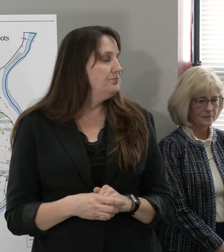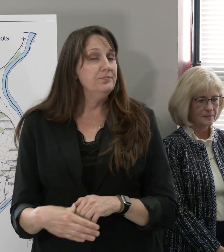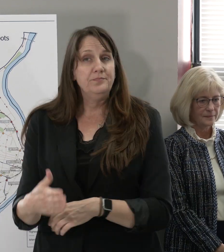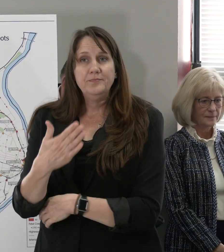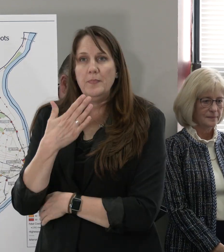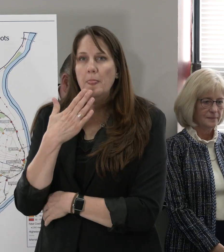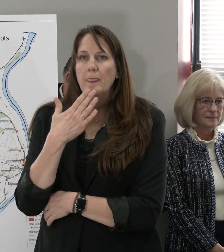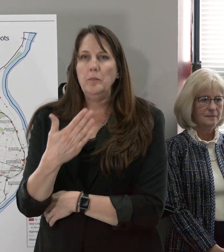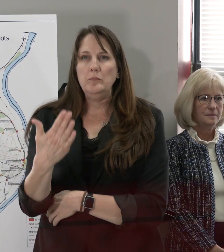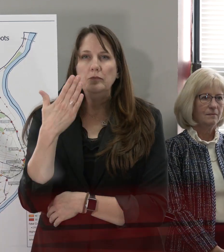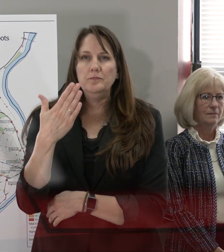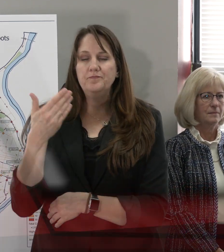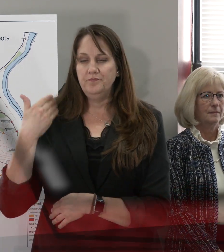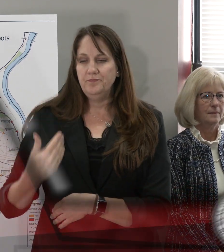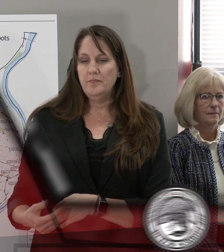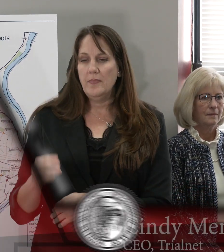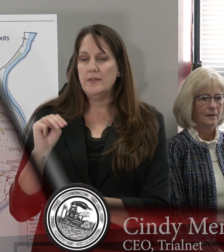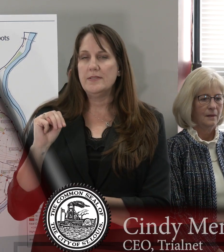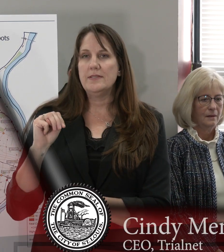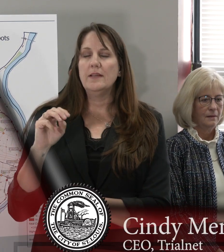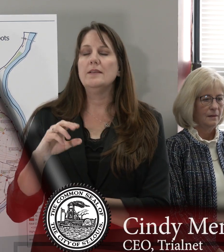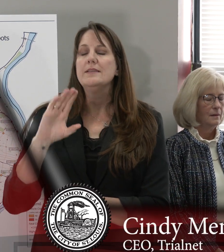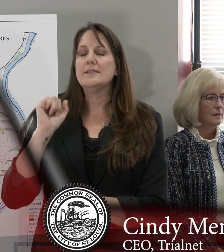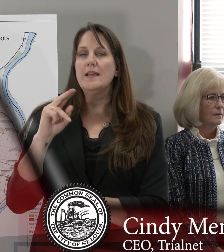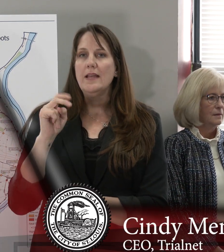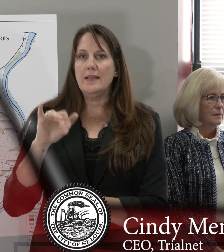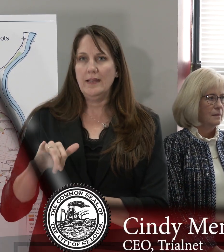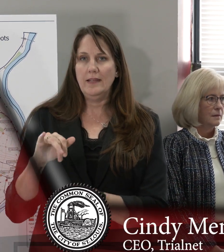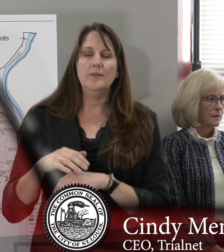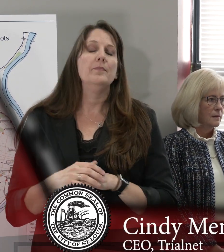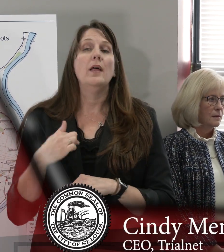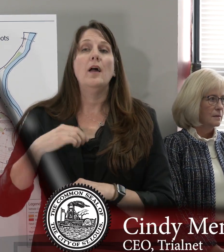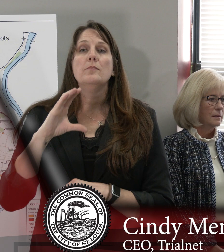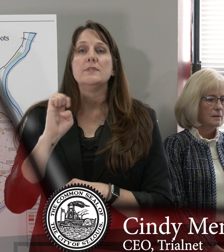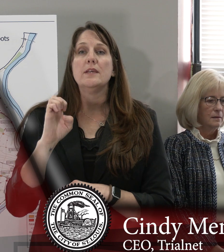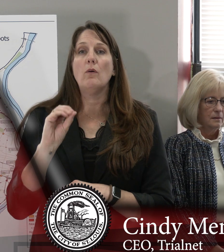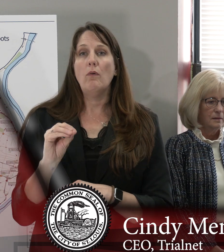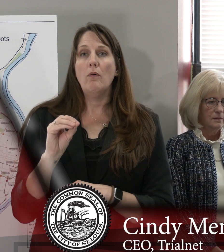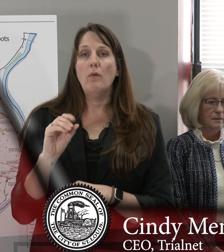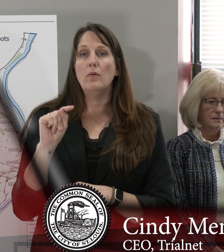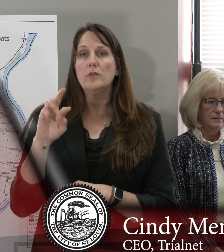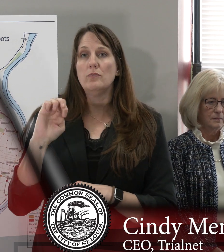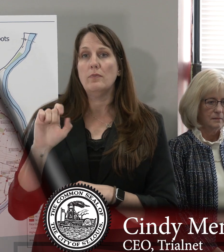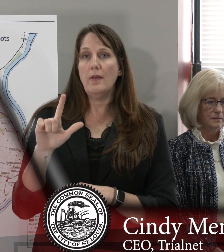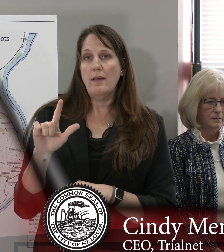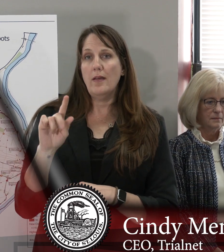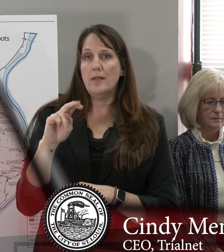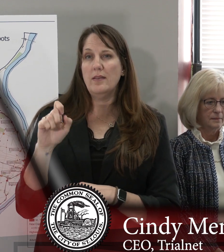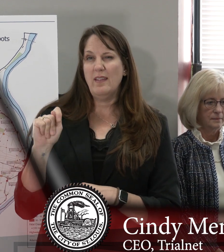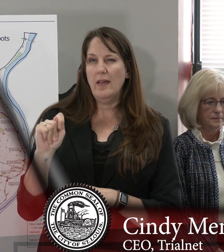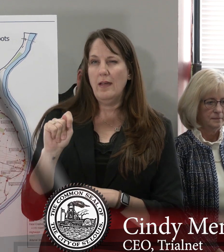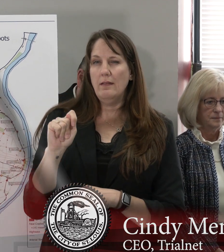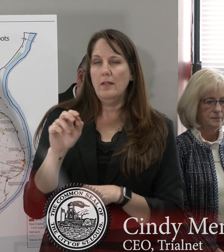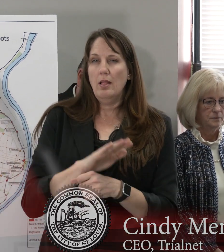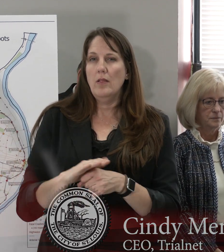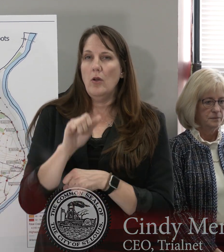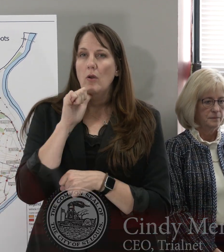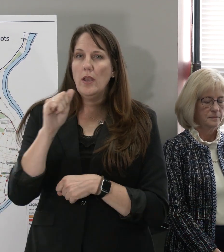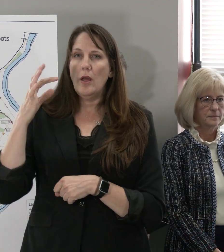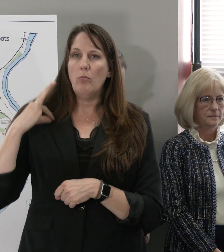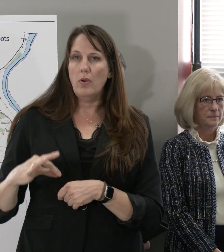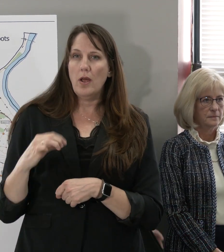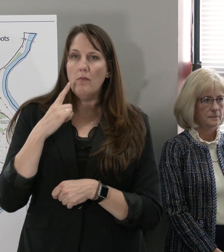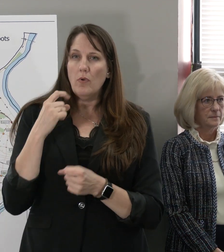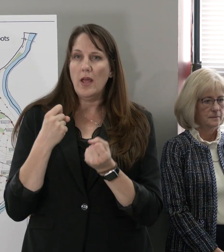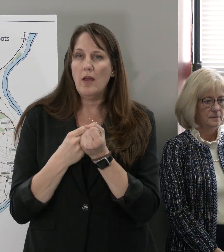Good morning. My name is Cindy Mentz, and I'm the CEO of TrailNet, the local nonprofit for advocating for safer walking